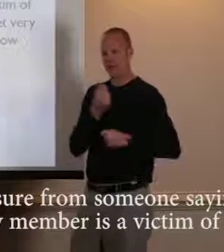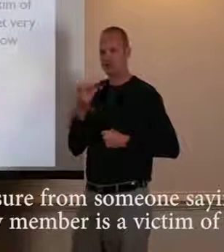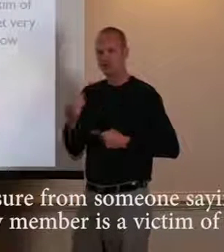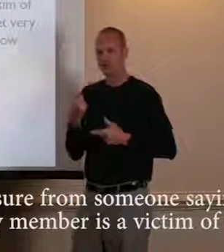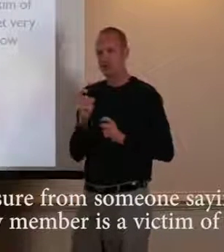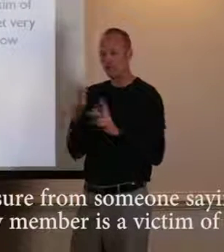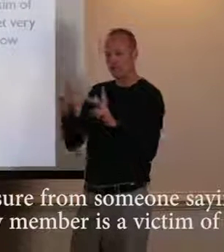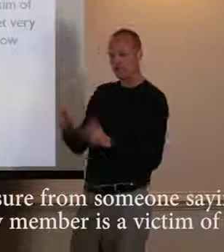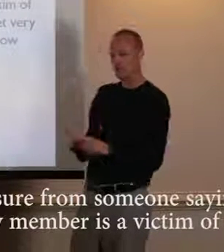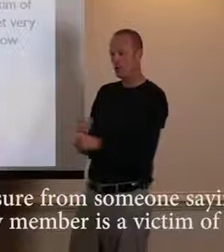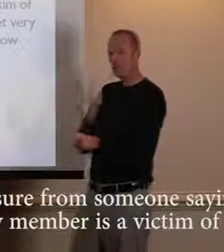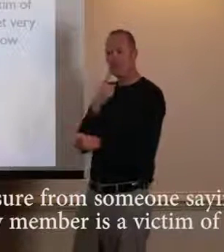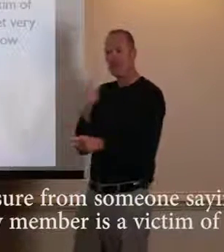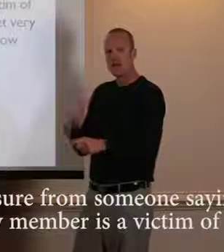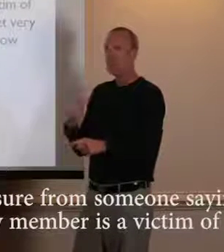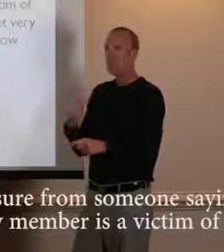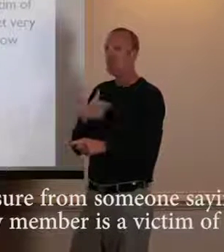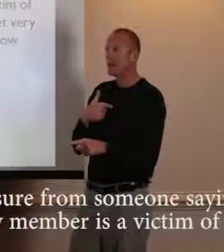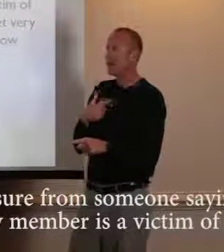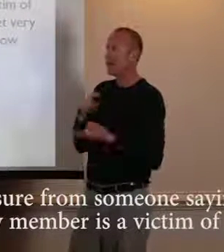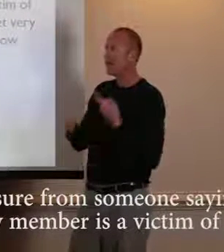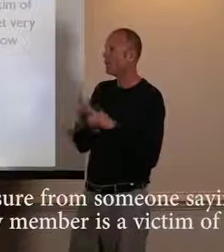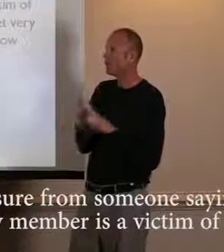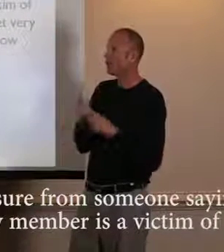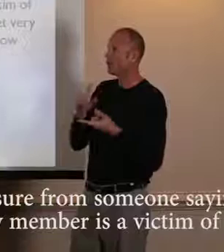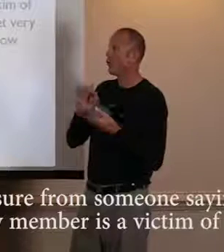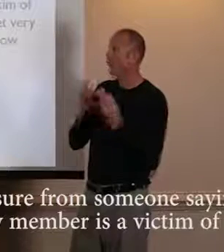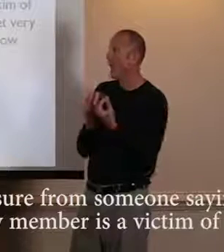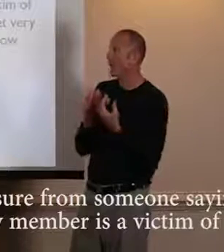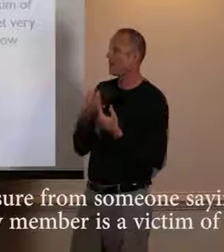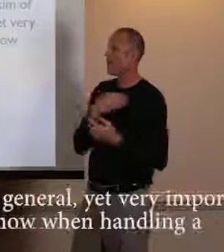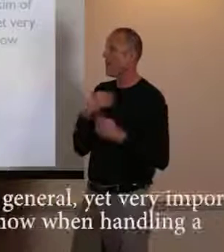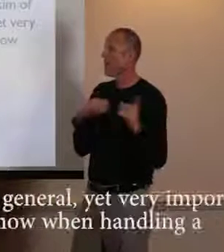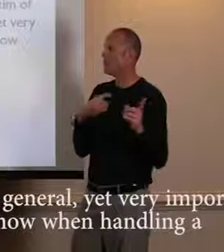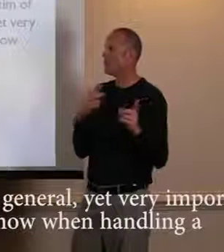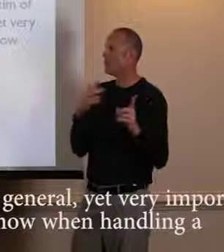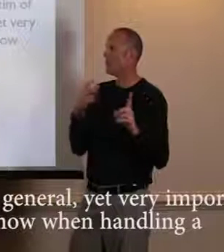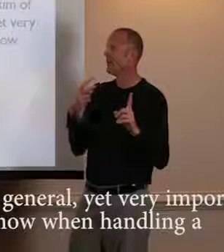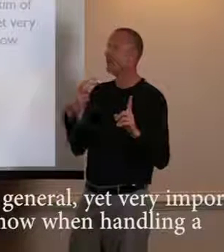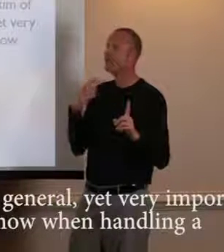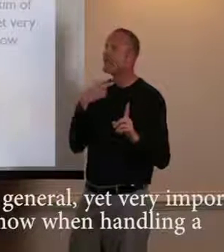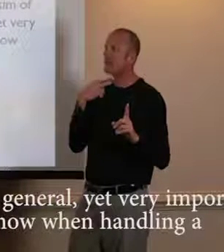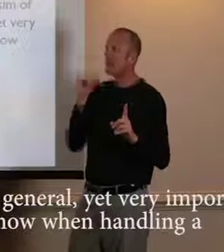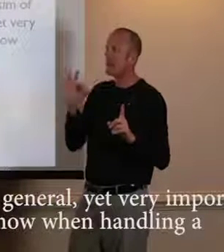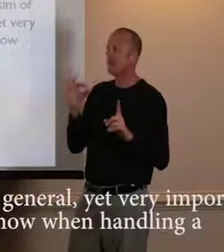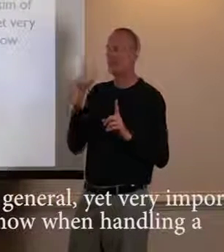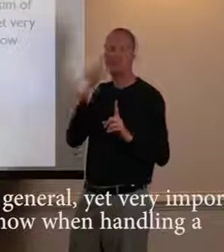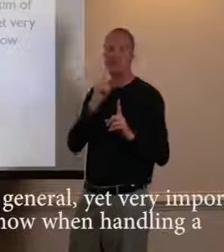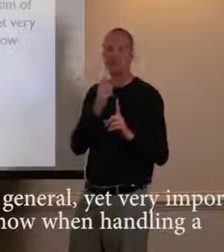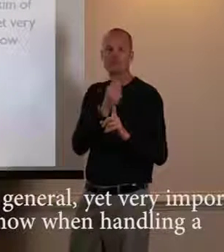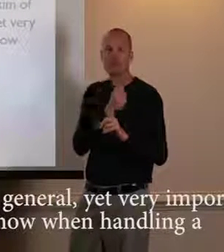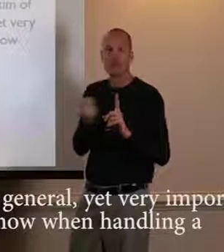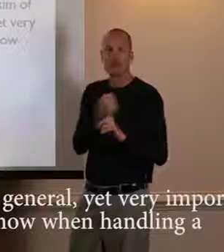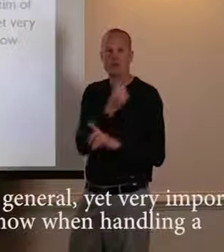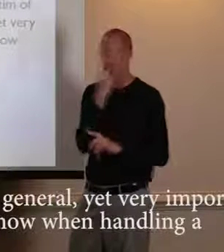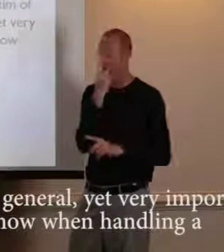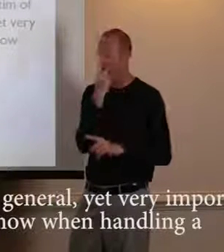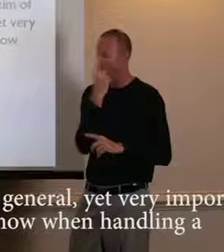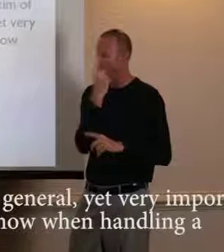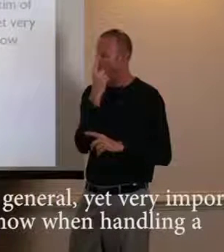stating that they, a friend, or a family member is a victim of sexual assault. Here are some general yet very